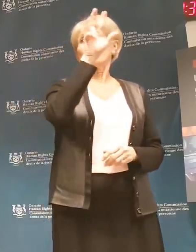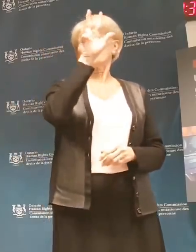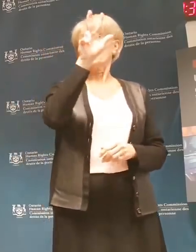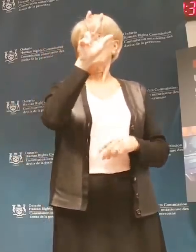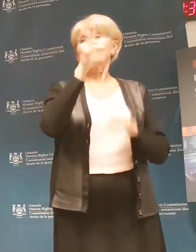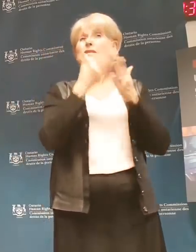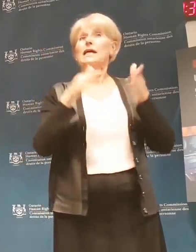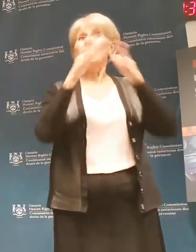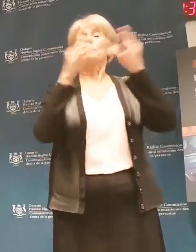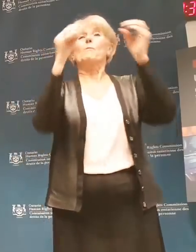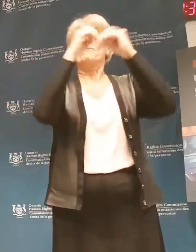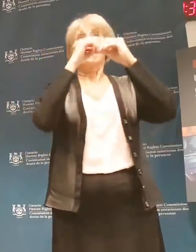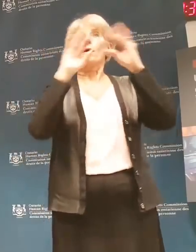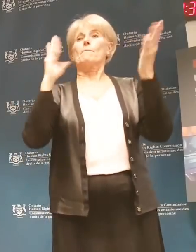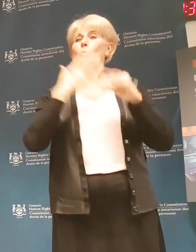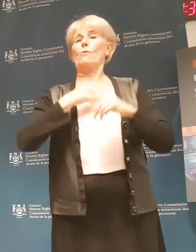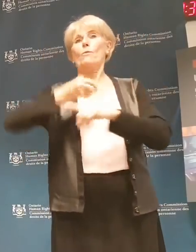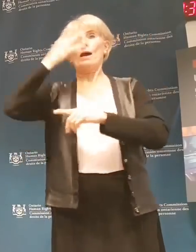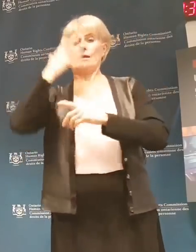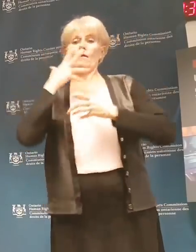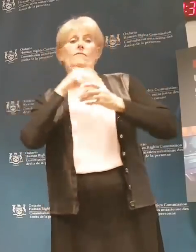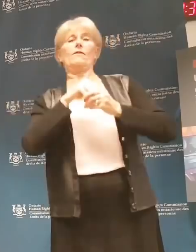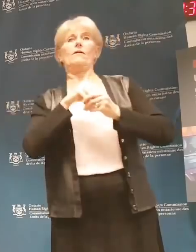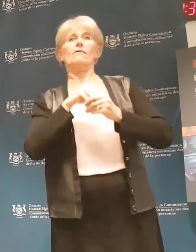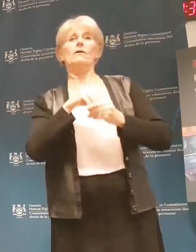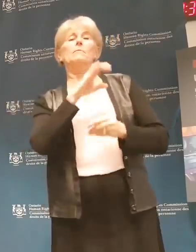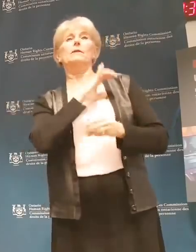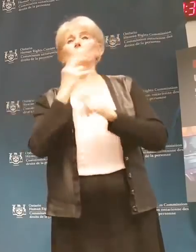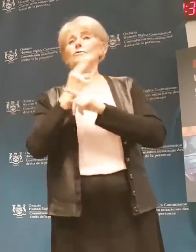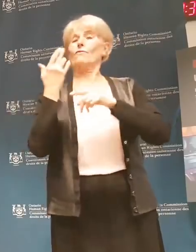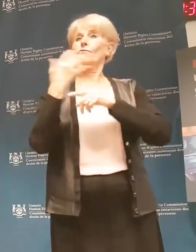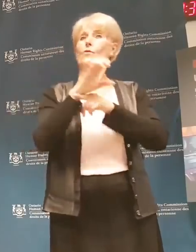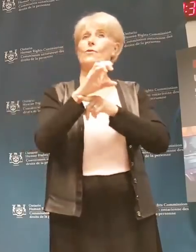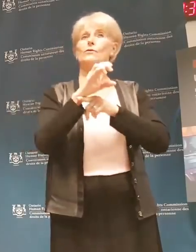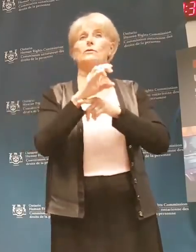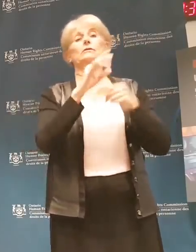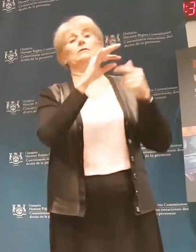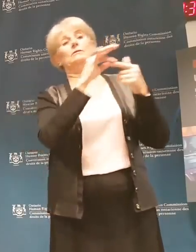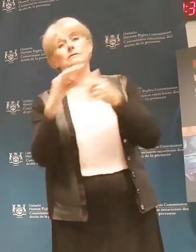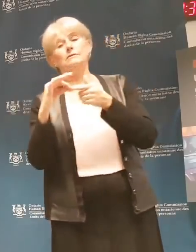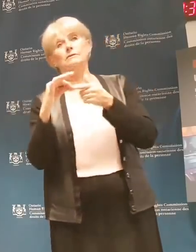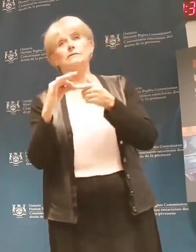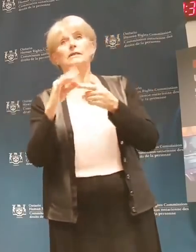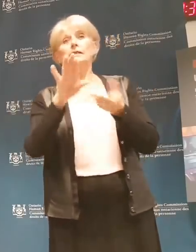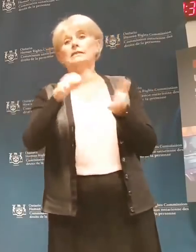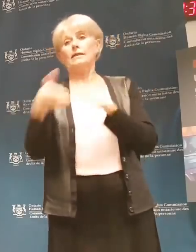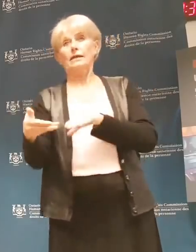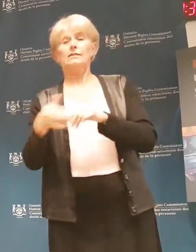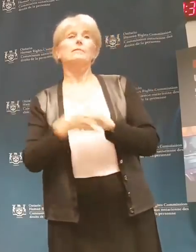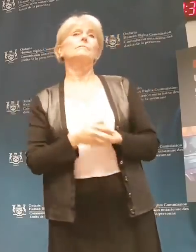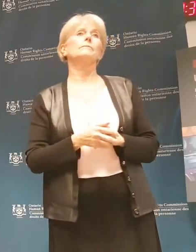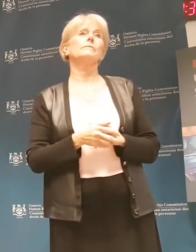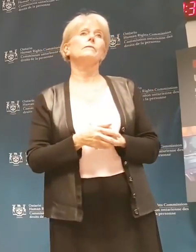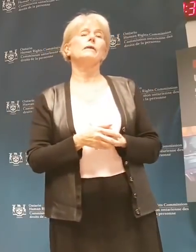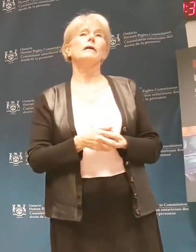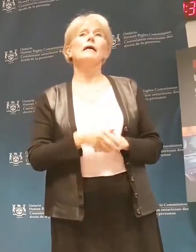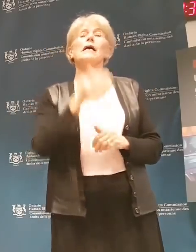11.3 times more likely than a white person to be involved in police use of force case that resulted in death,